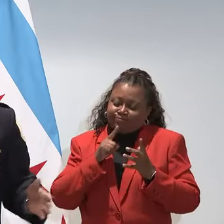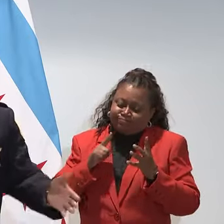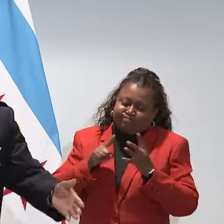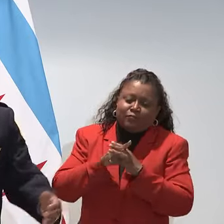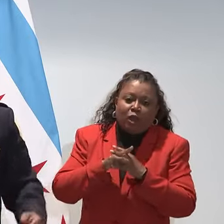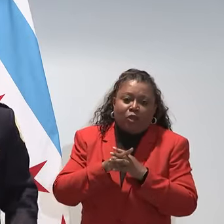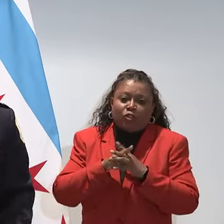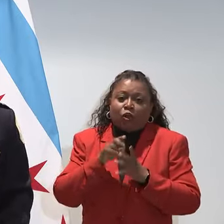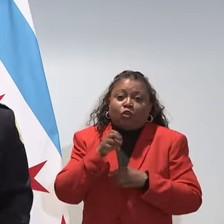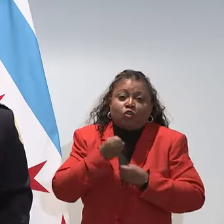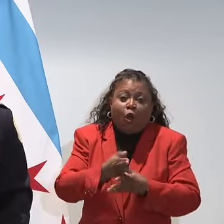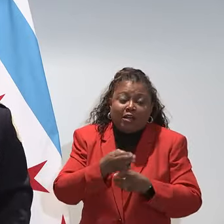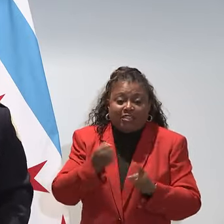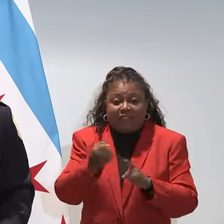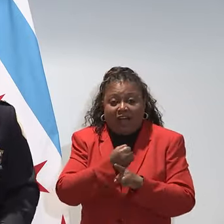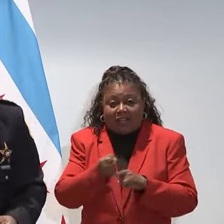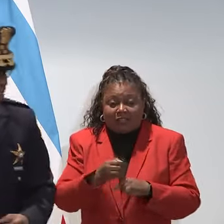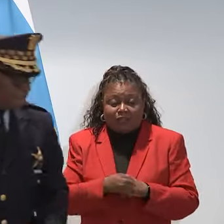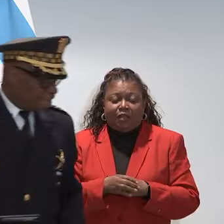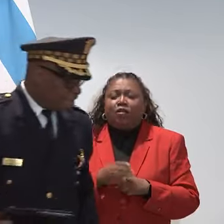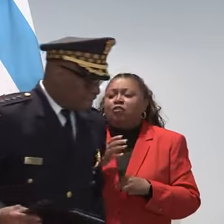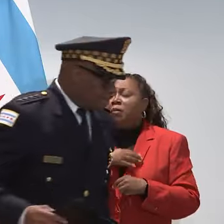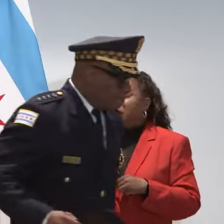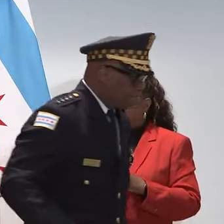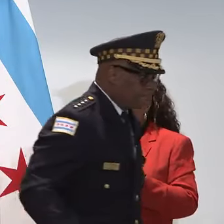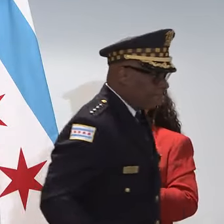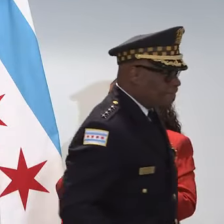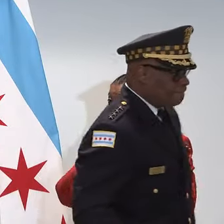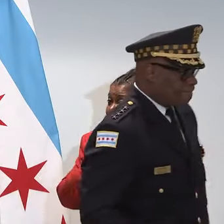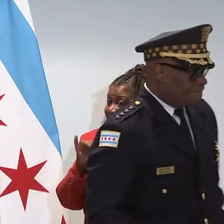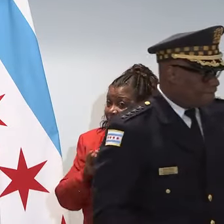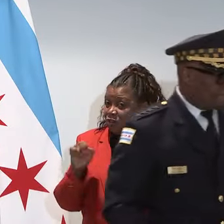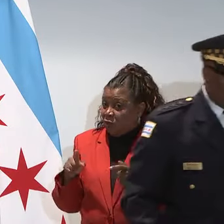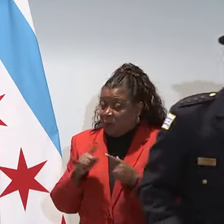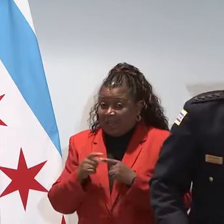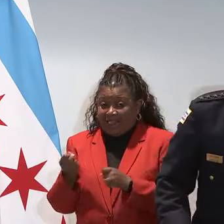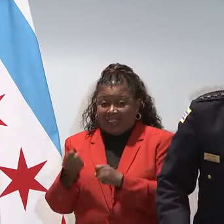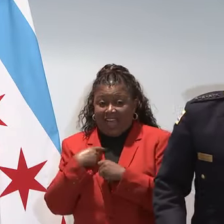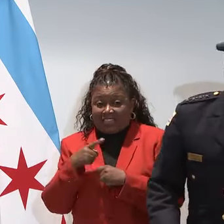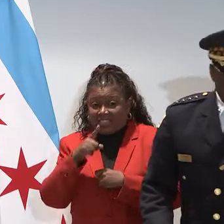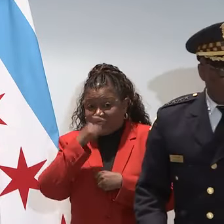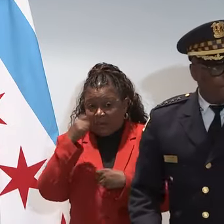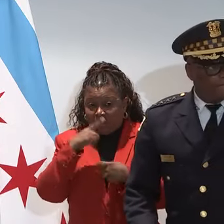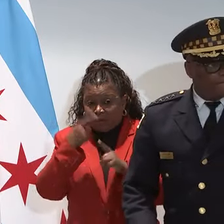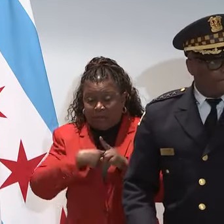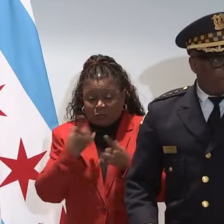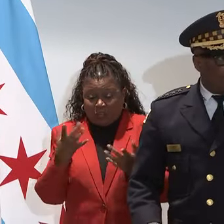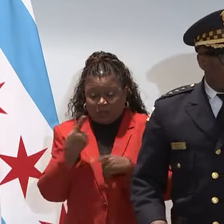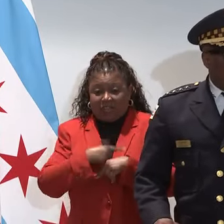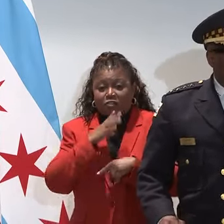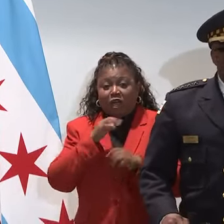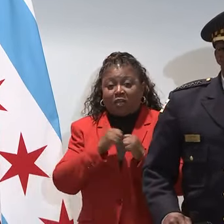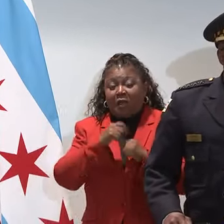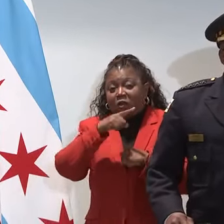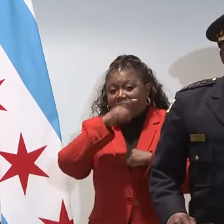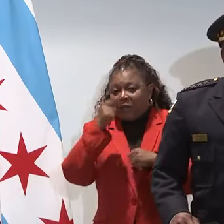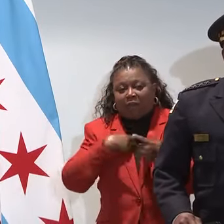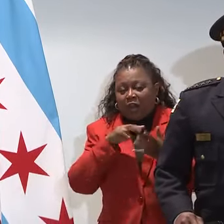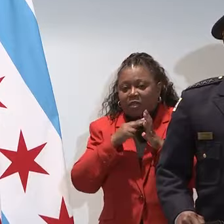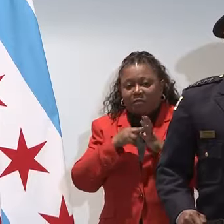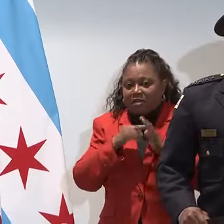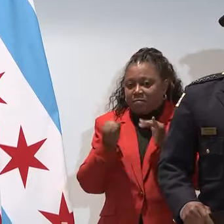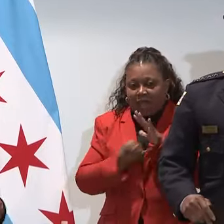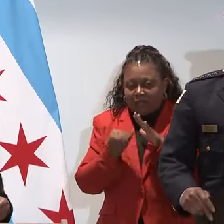penetrate the root causes of violence. So, Mayor, are you able to talk about that at all? I mean, last year's summer months, I mean, we're here today talking about summer. I don't mean to